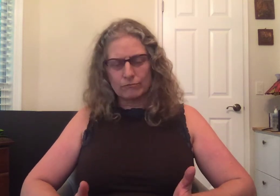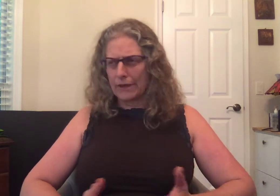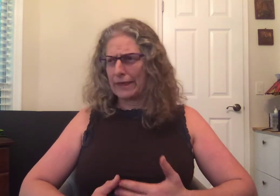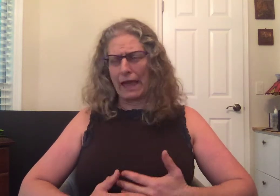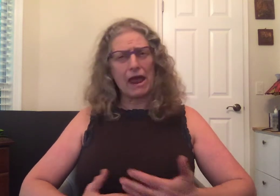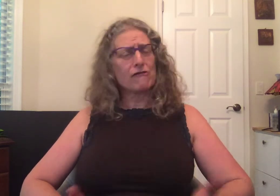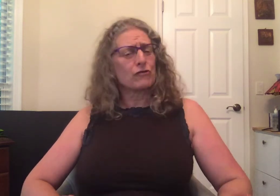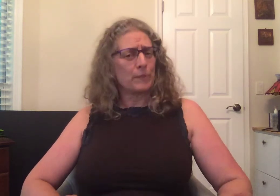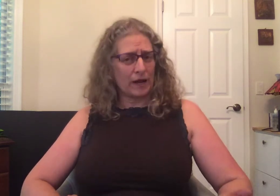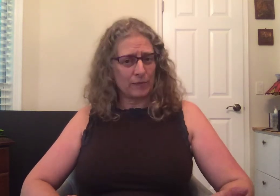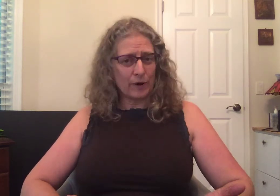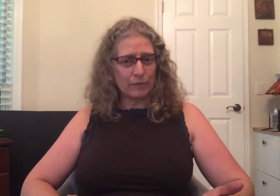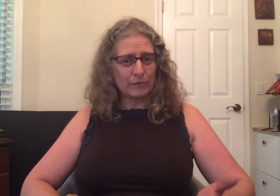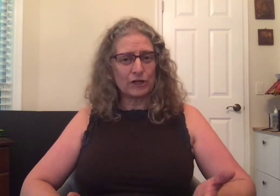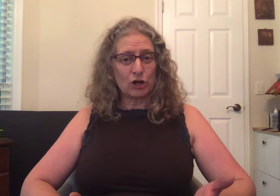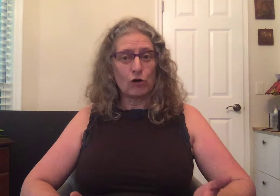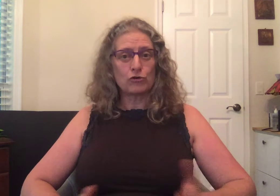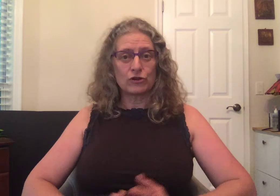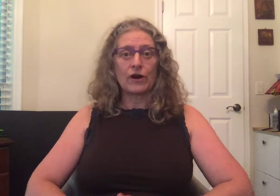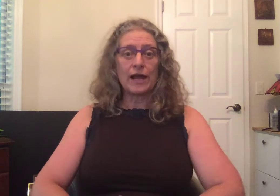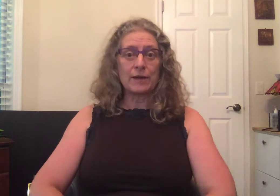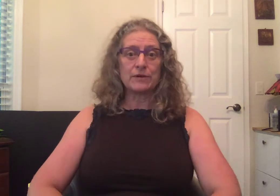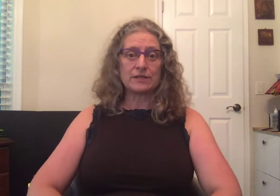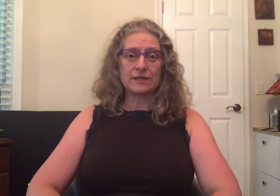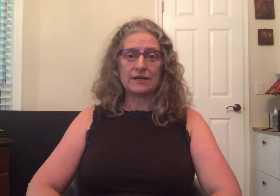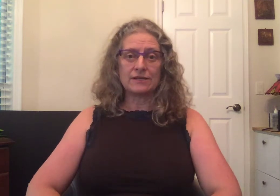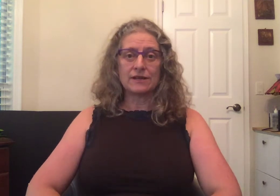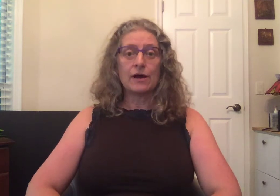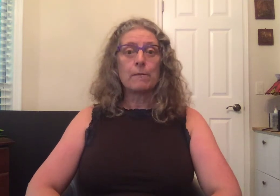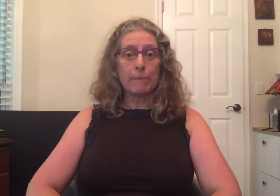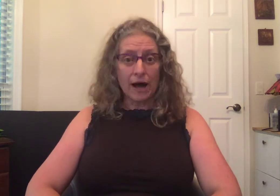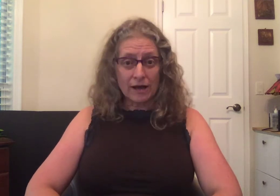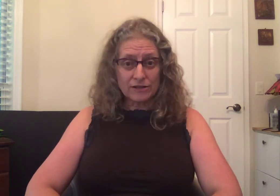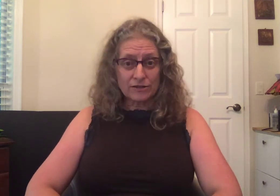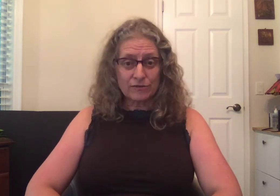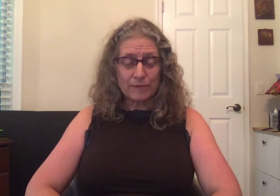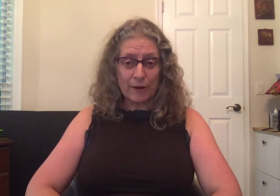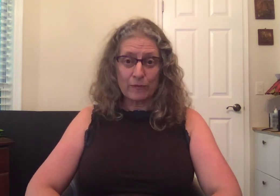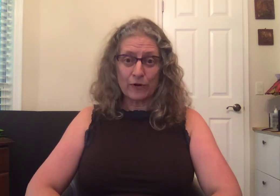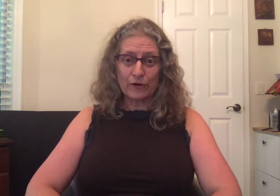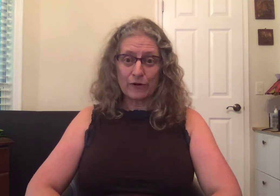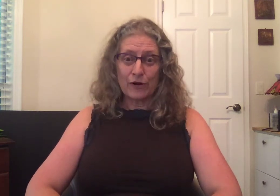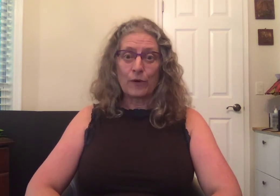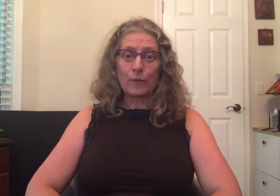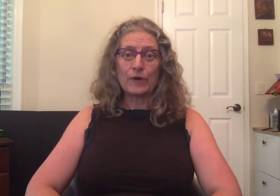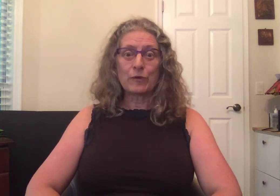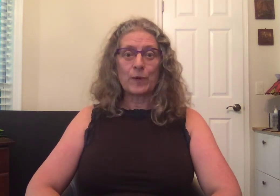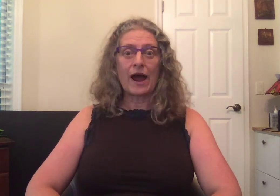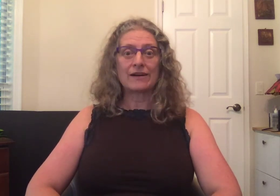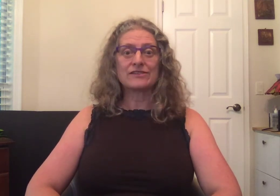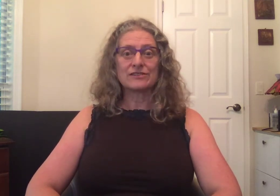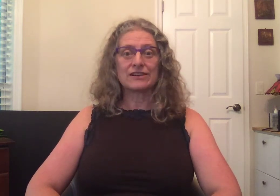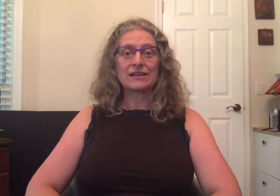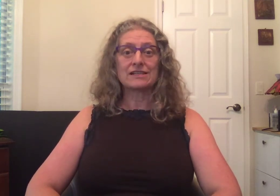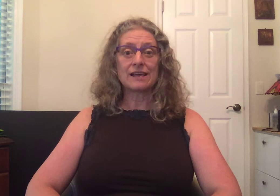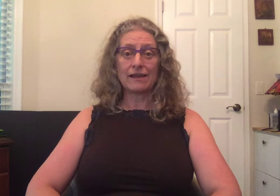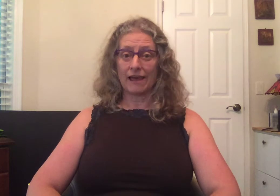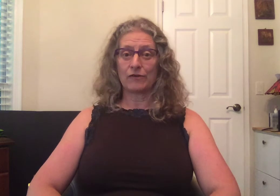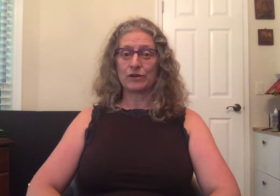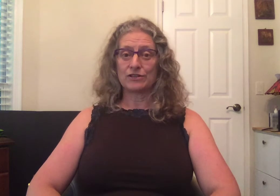think everybody probably knows their ABCs, but remember we were practicing in sign language.